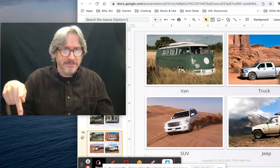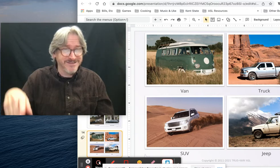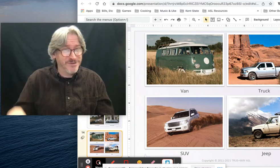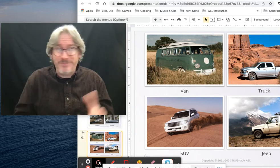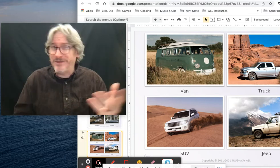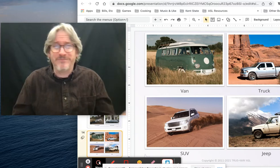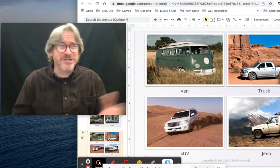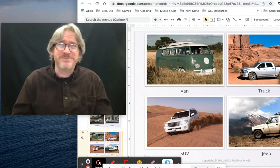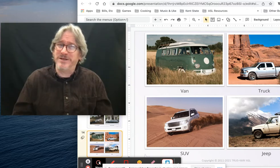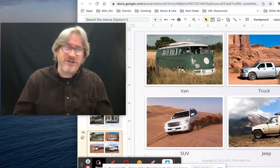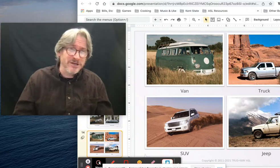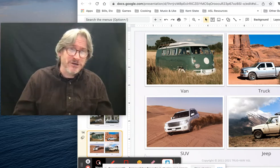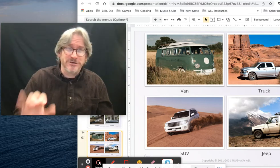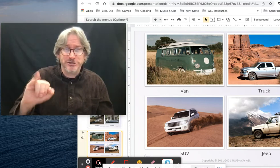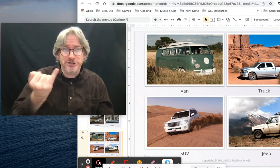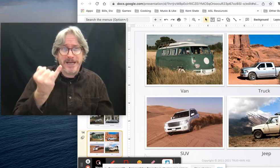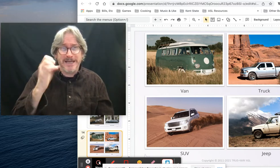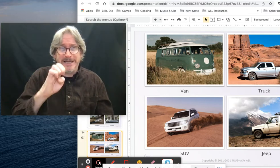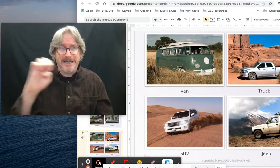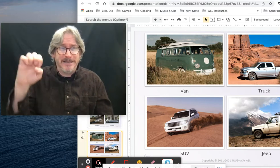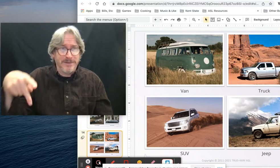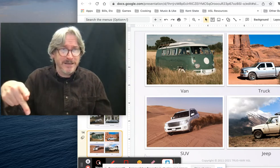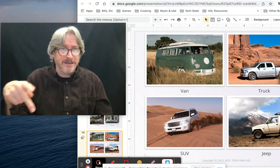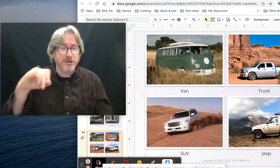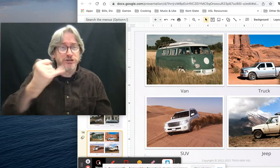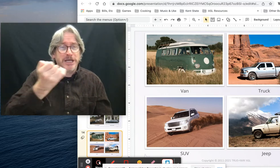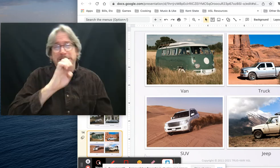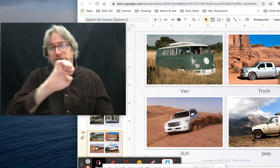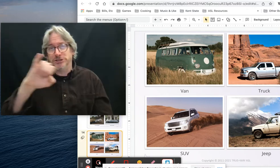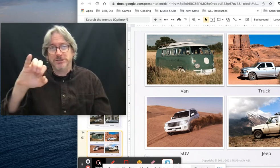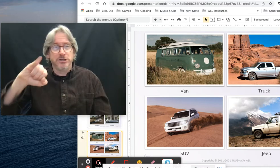EEP. So just be clear. JEEP.